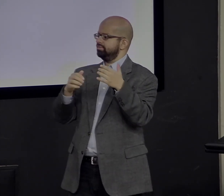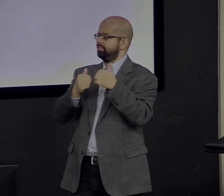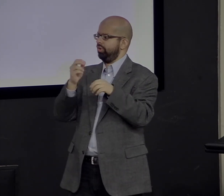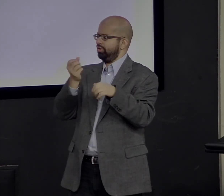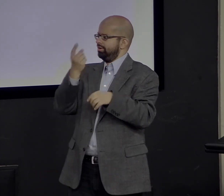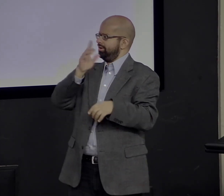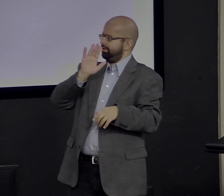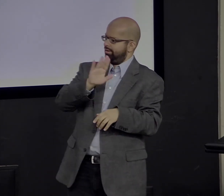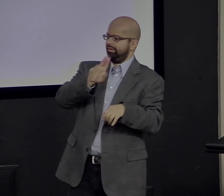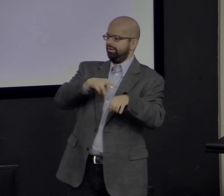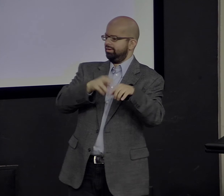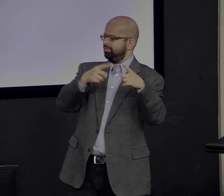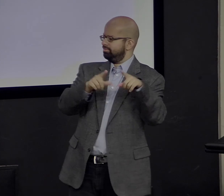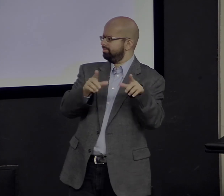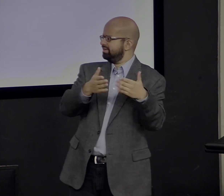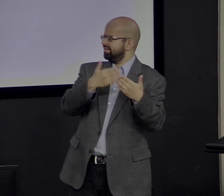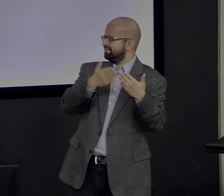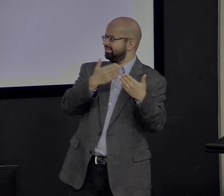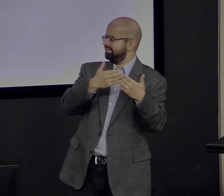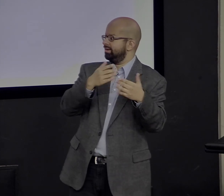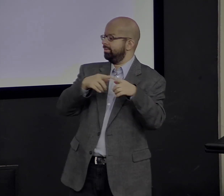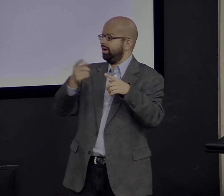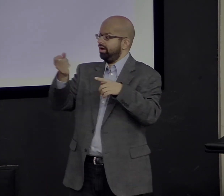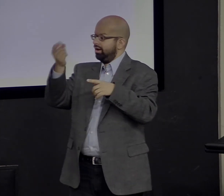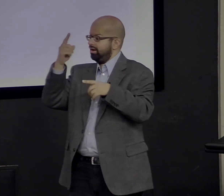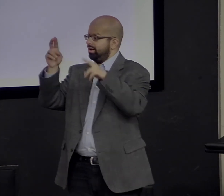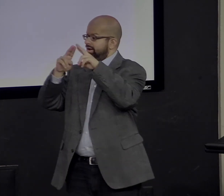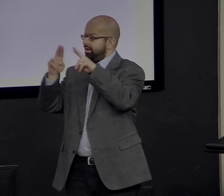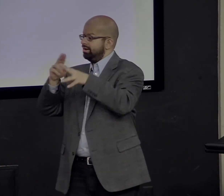more closely related to that individual's native sign language?